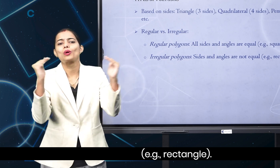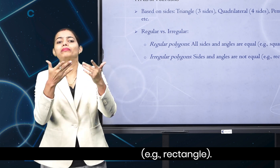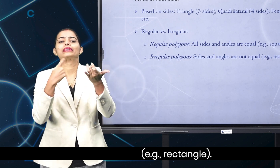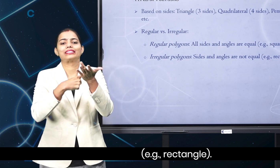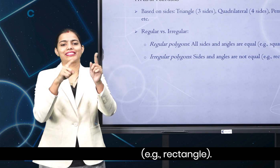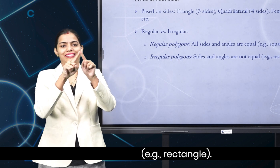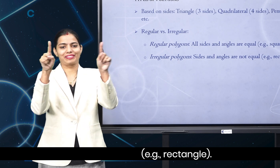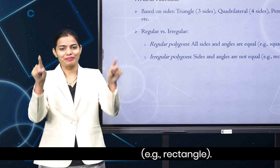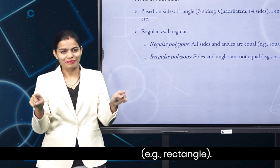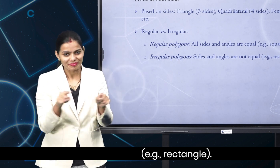Example, rectangle.